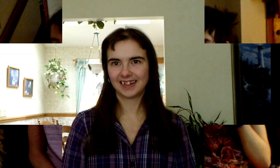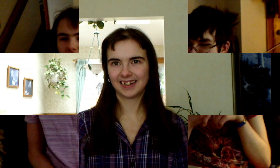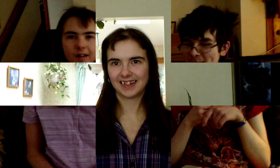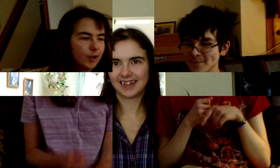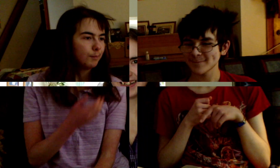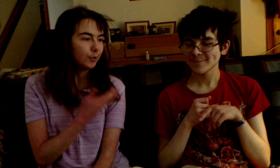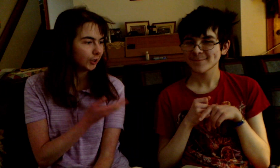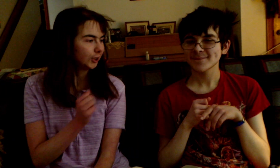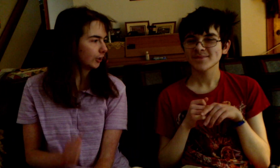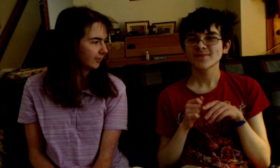Push.